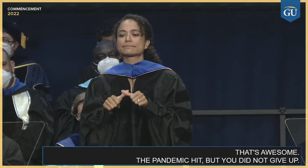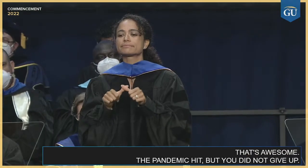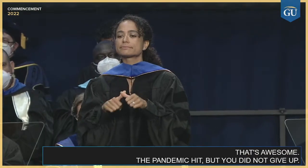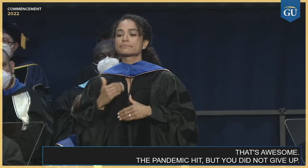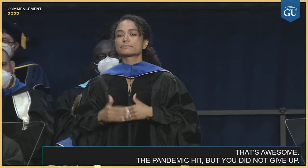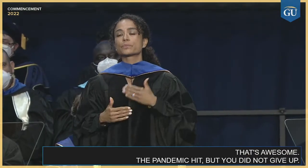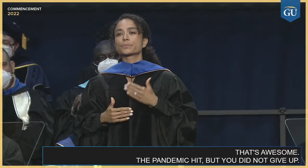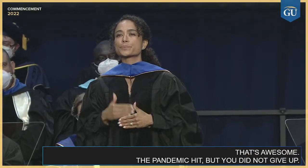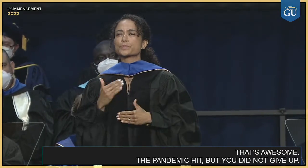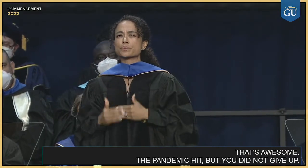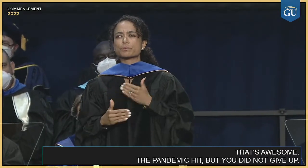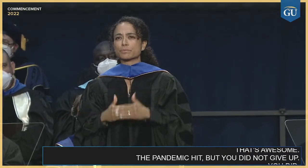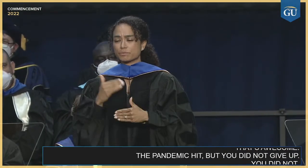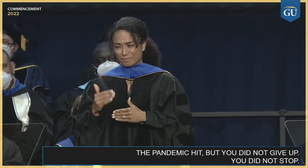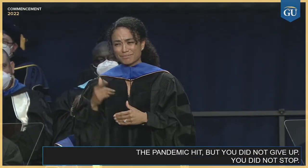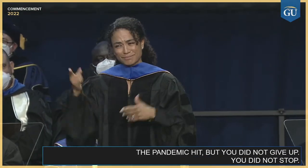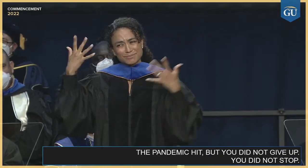stop. You kept it going.